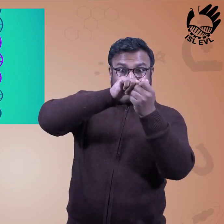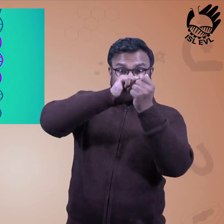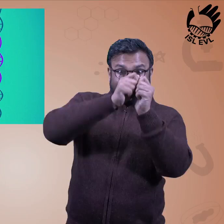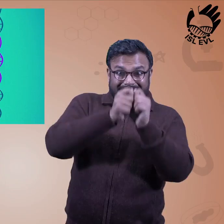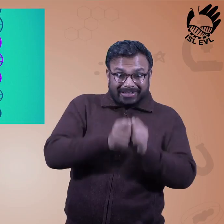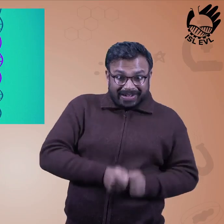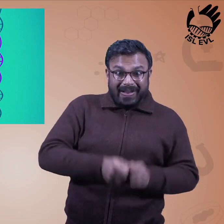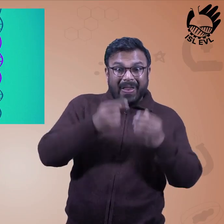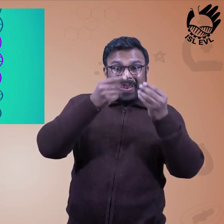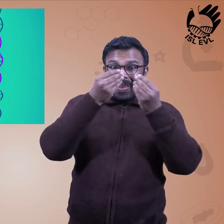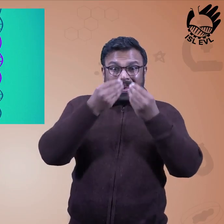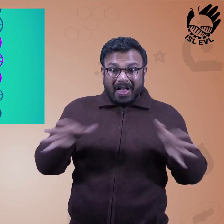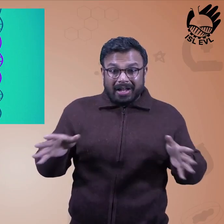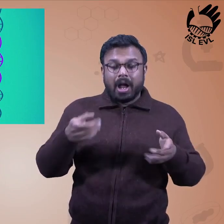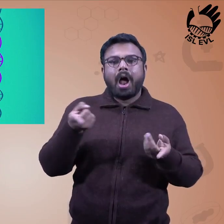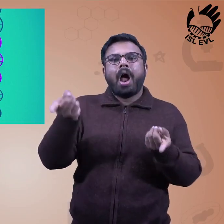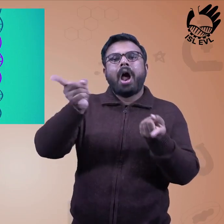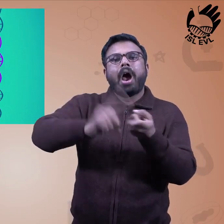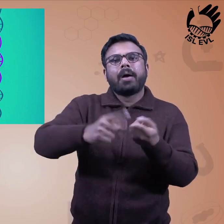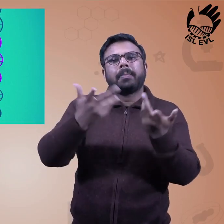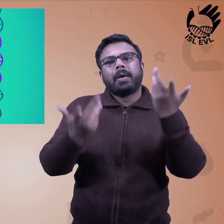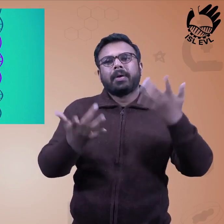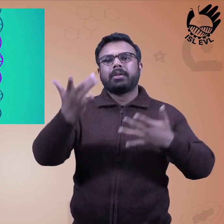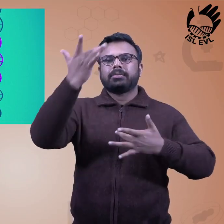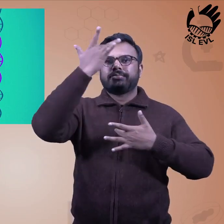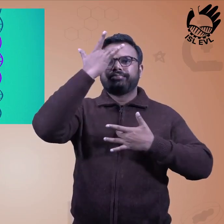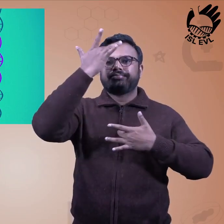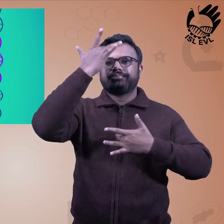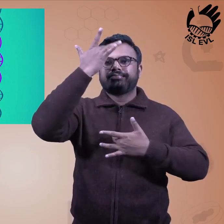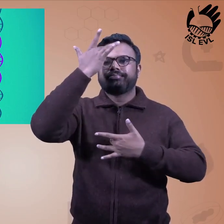These can cause diseases